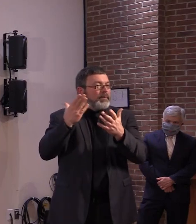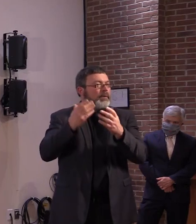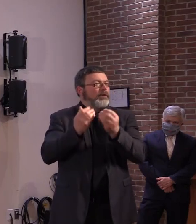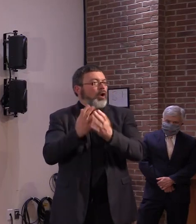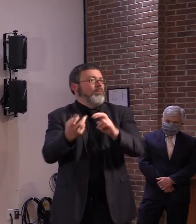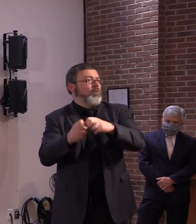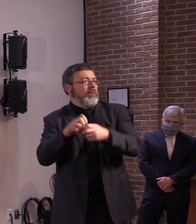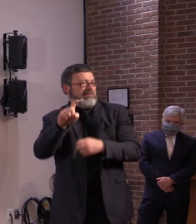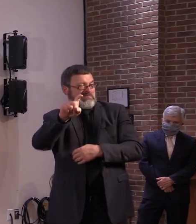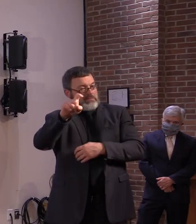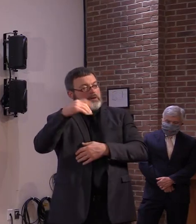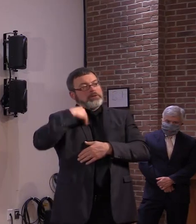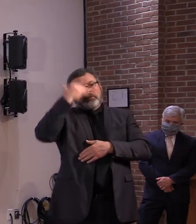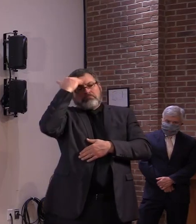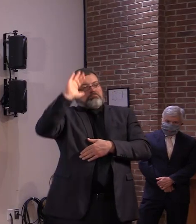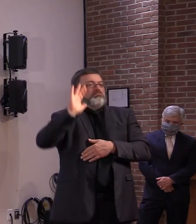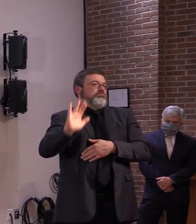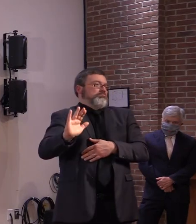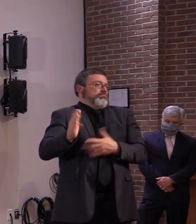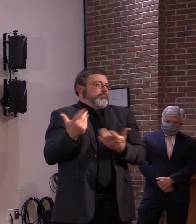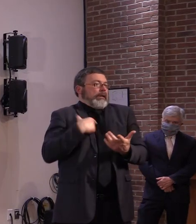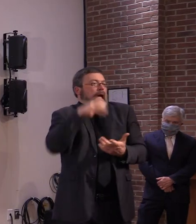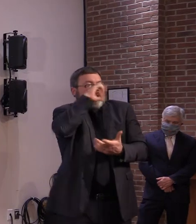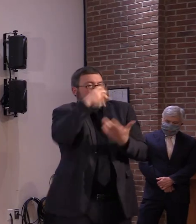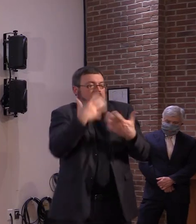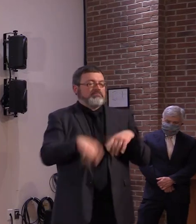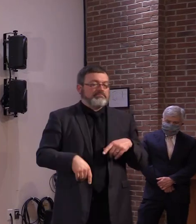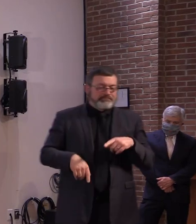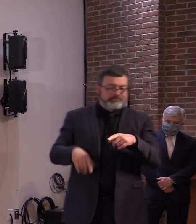Thank you. Avery, WCAX.